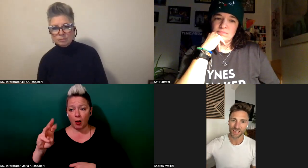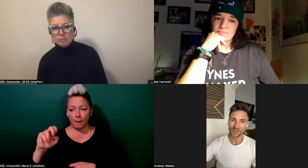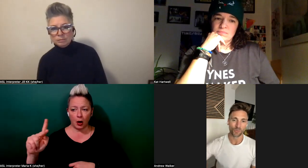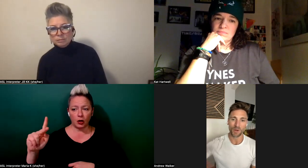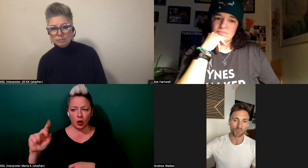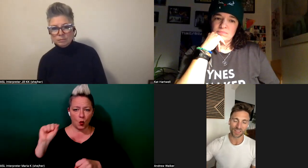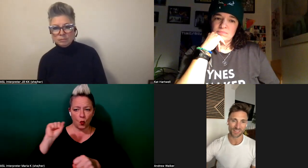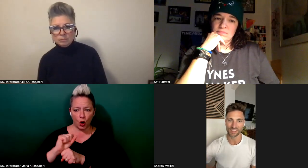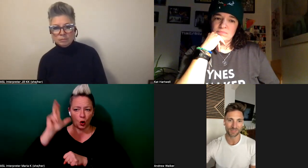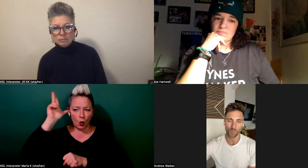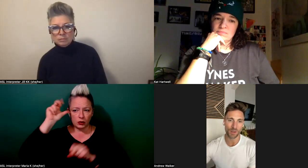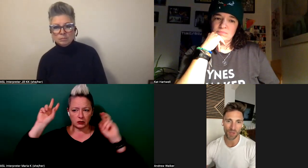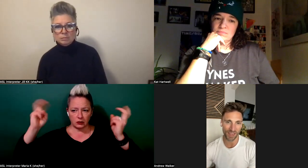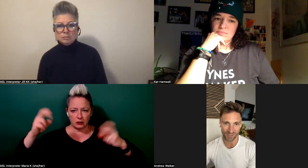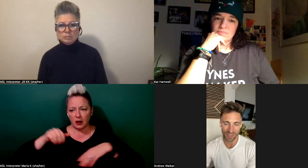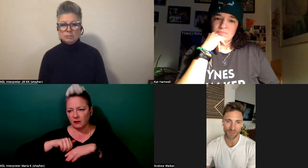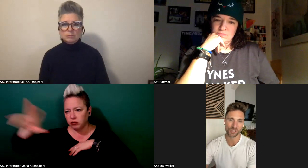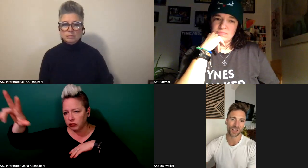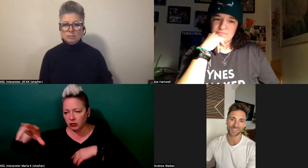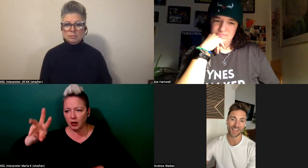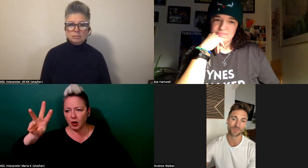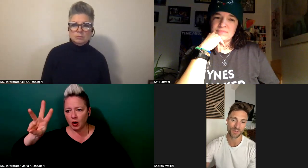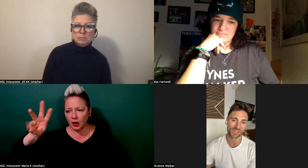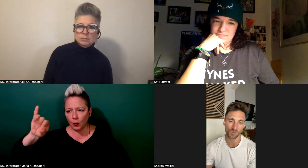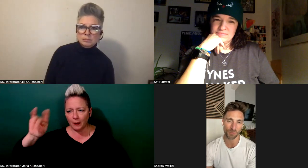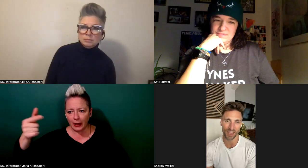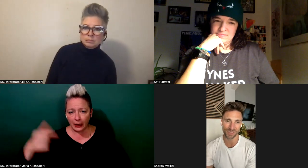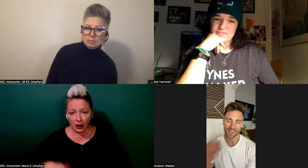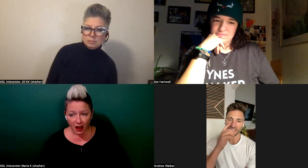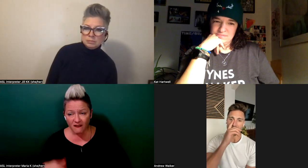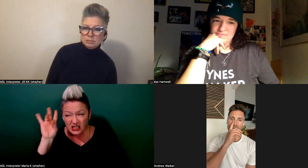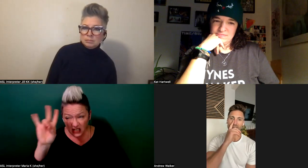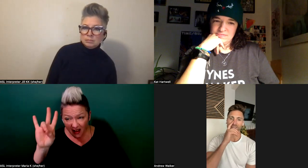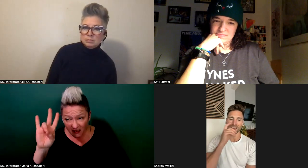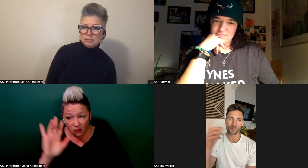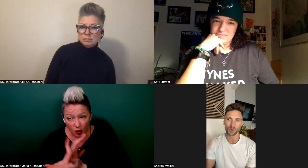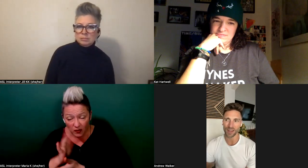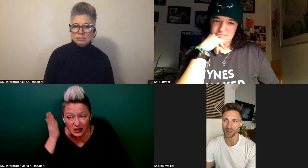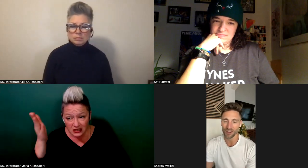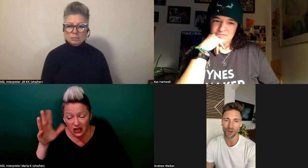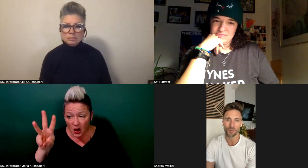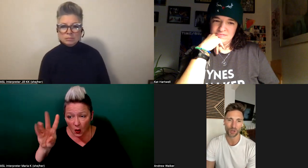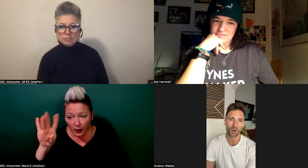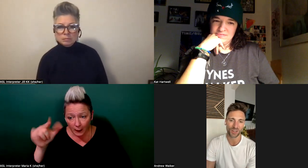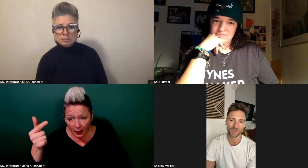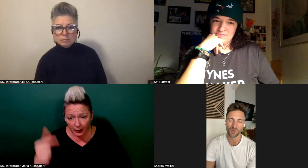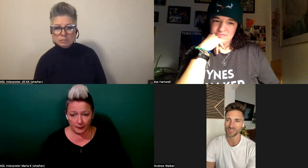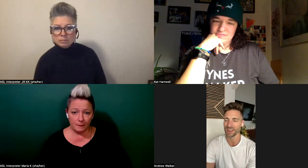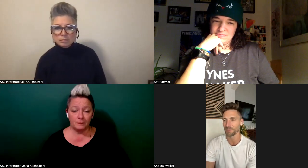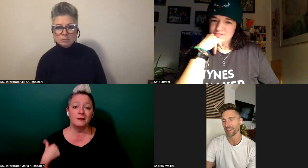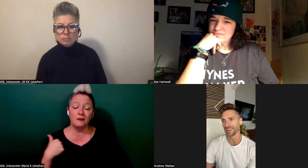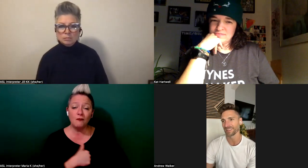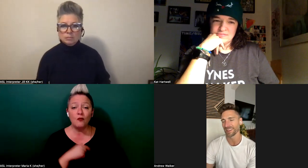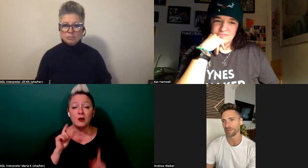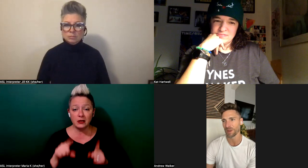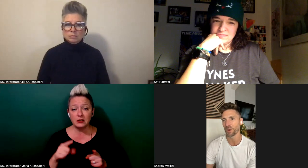these remote places like Winnipeg, and I've shot 7 movies in Winnipeg. And we were at a Hallmark party one